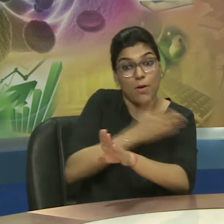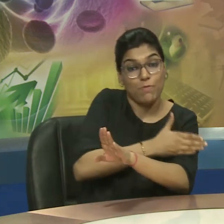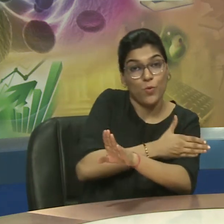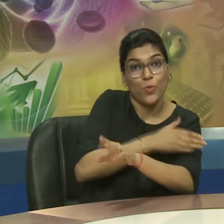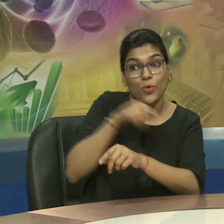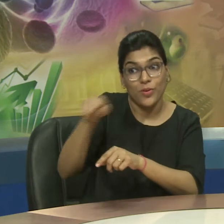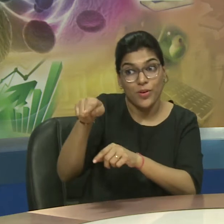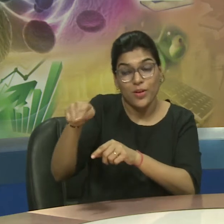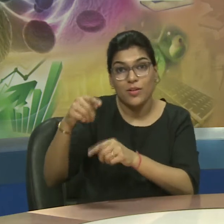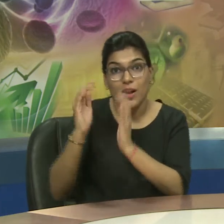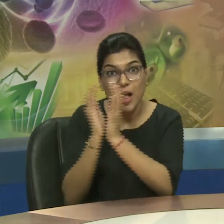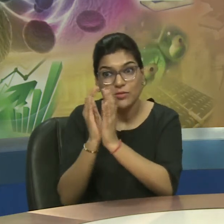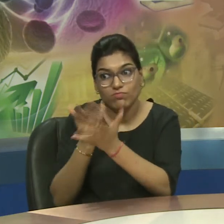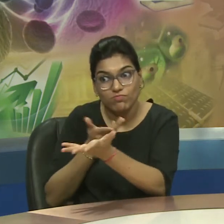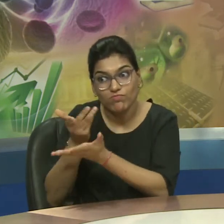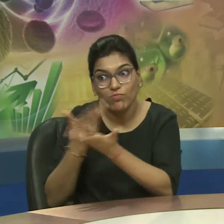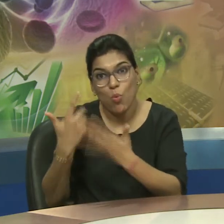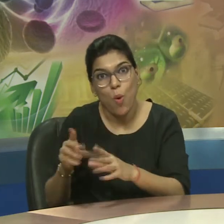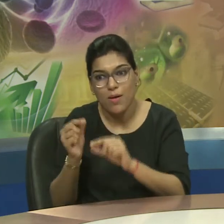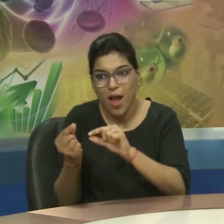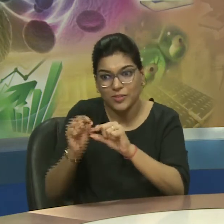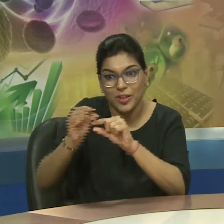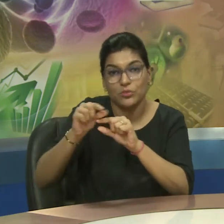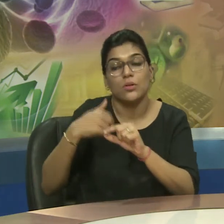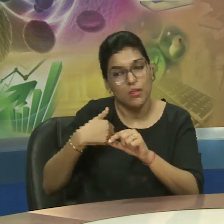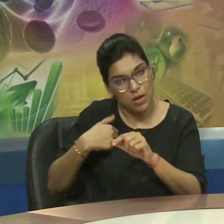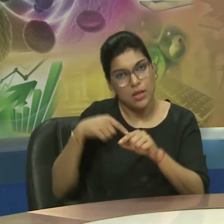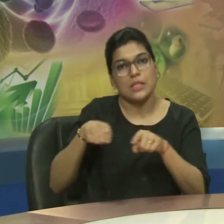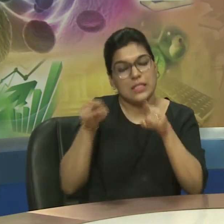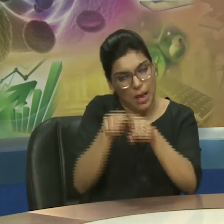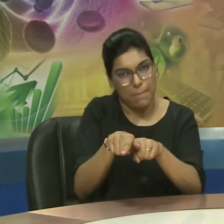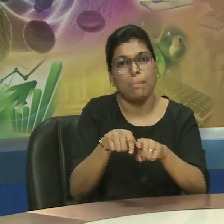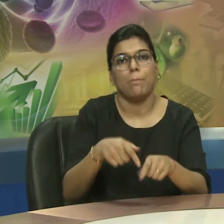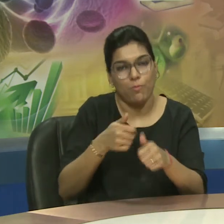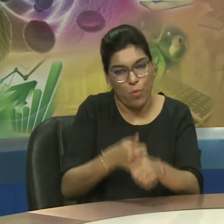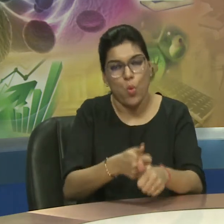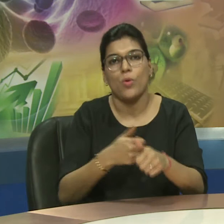compensated. In marine insurance, purchase price of goods and